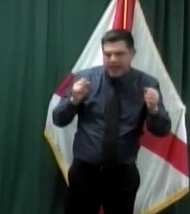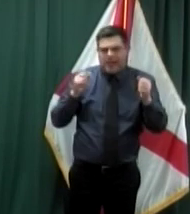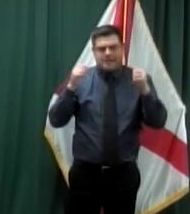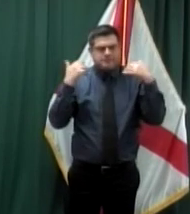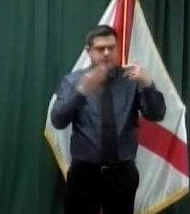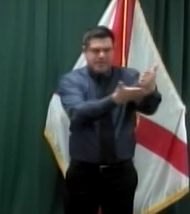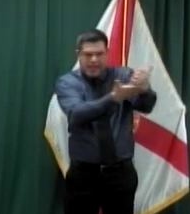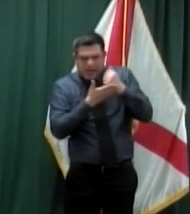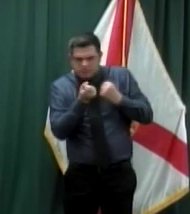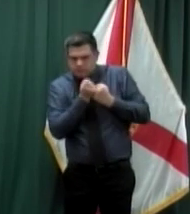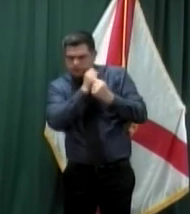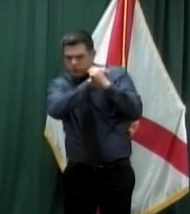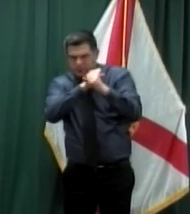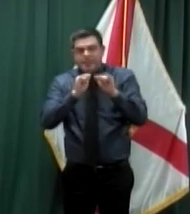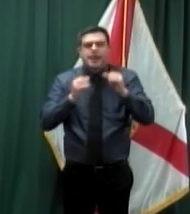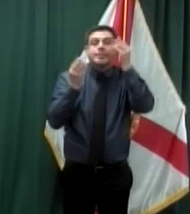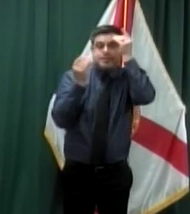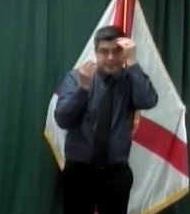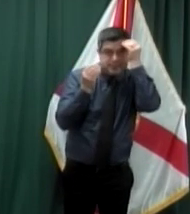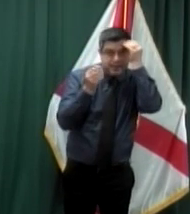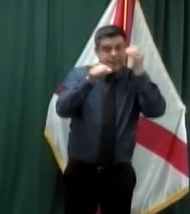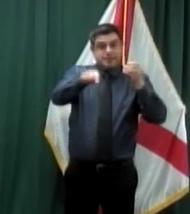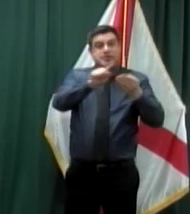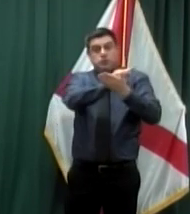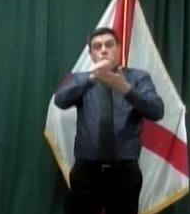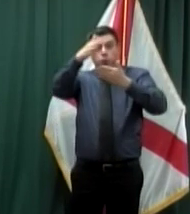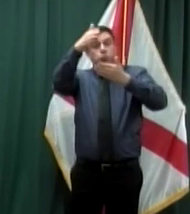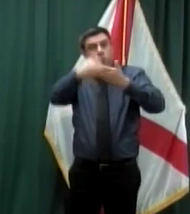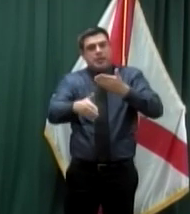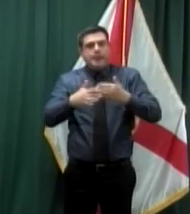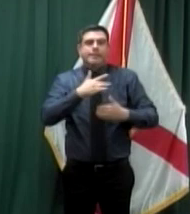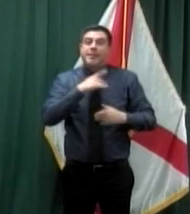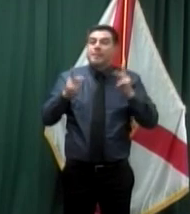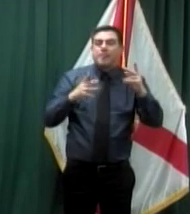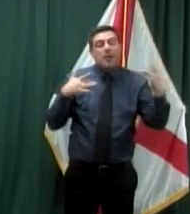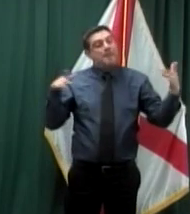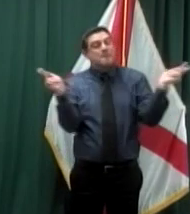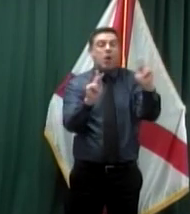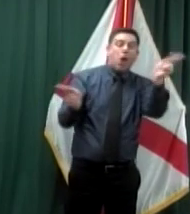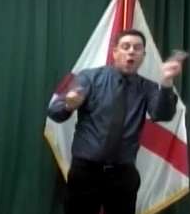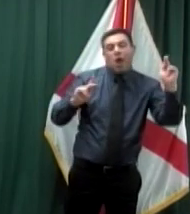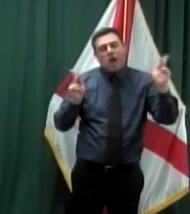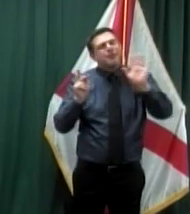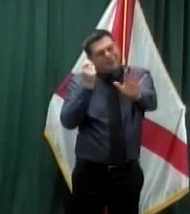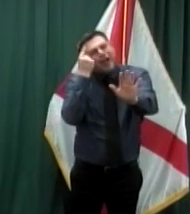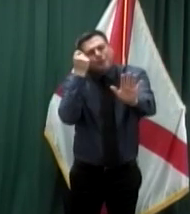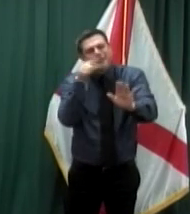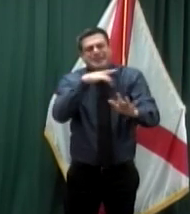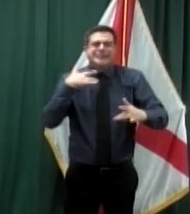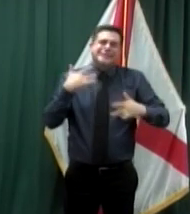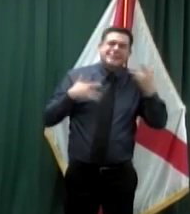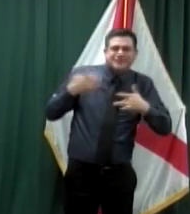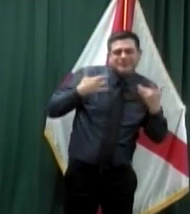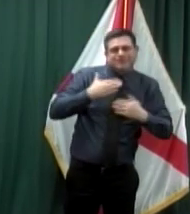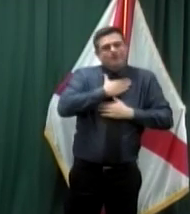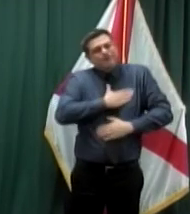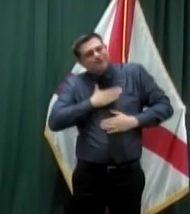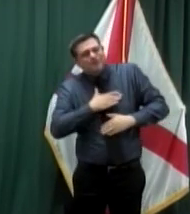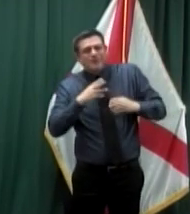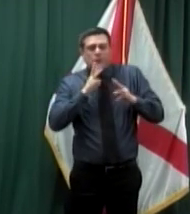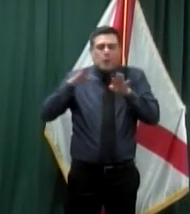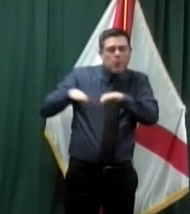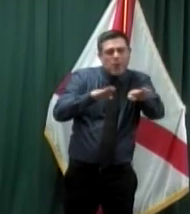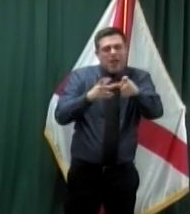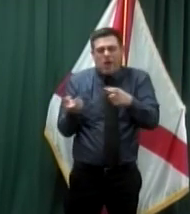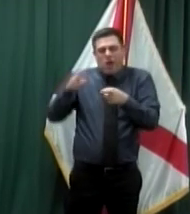I'm a native Floridian, I get it. We love big bonfires. We love big fireworks. We love to go out on the lakes. Everybody's been pent up and